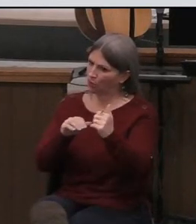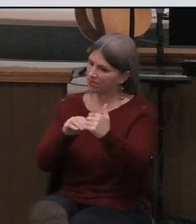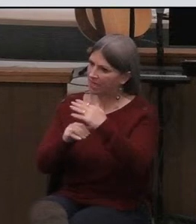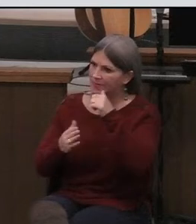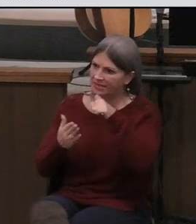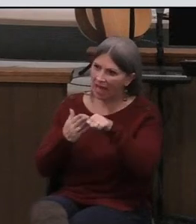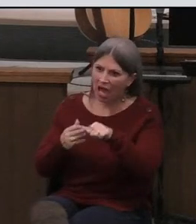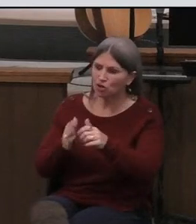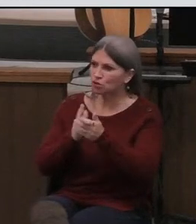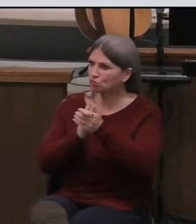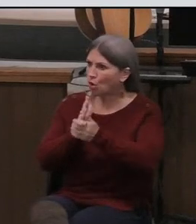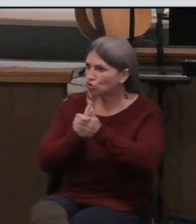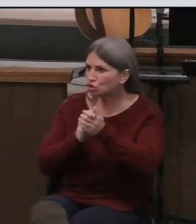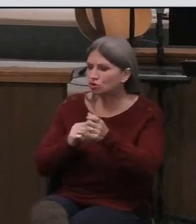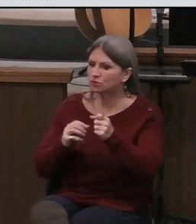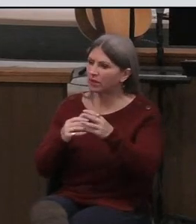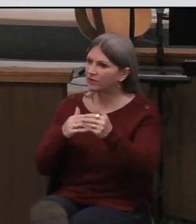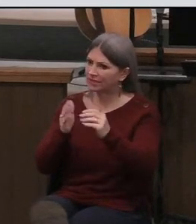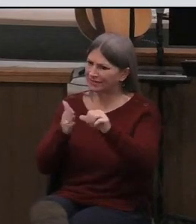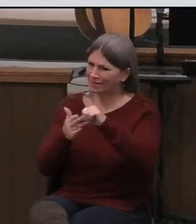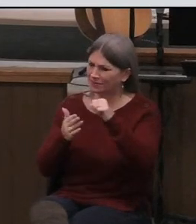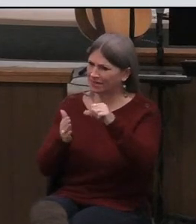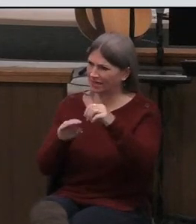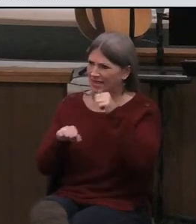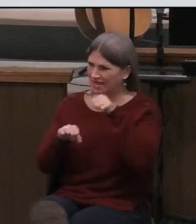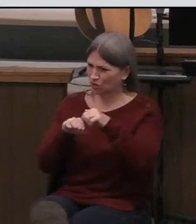of the other things that he did,